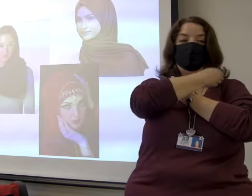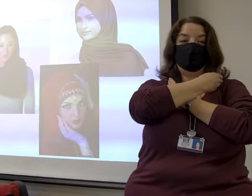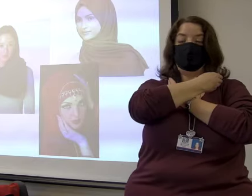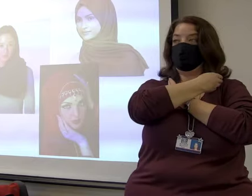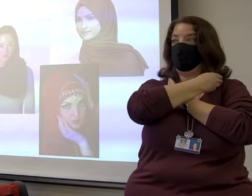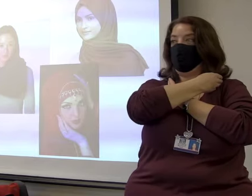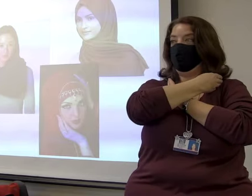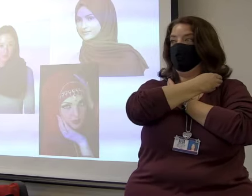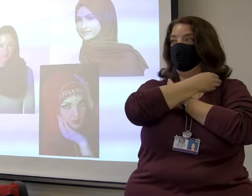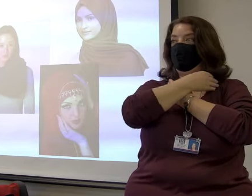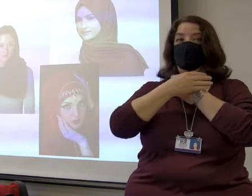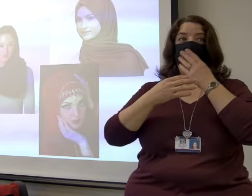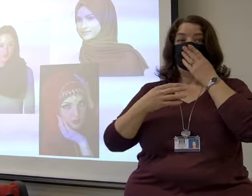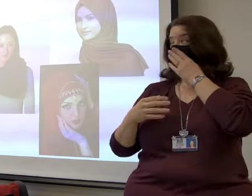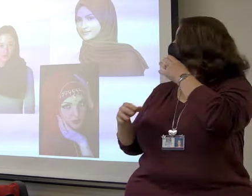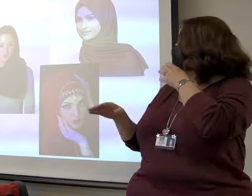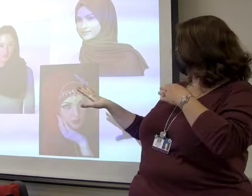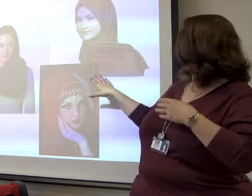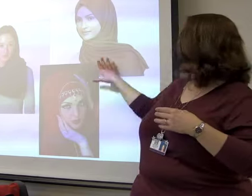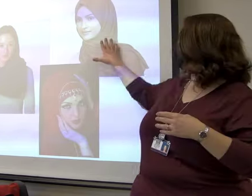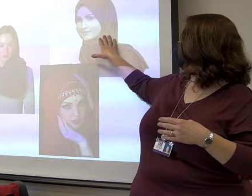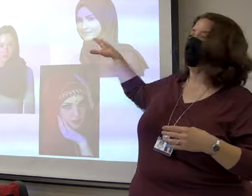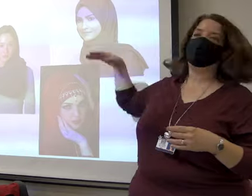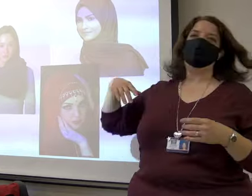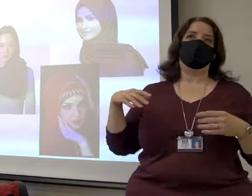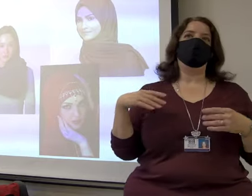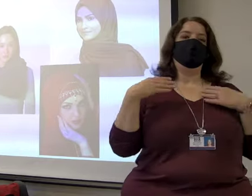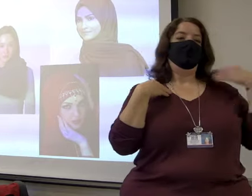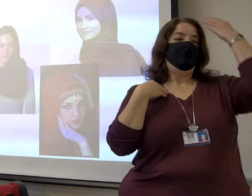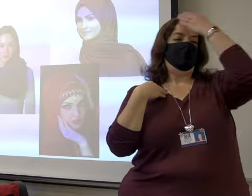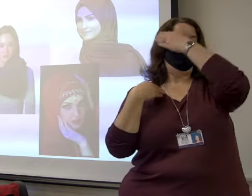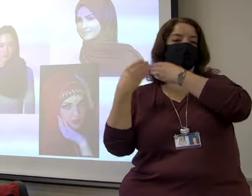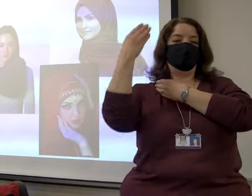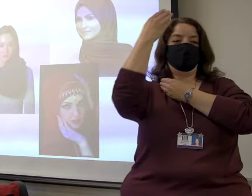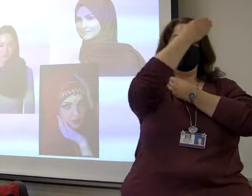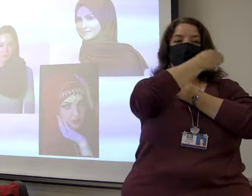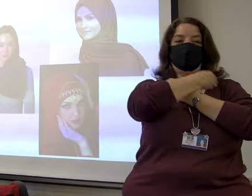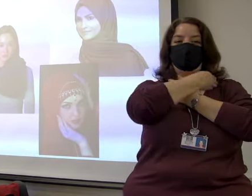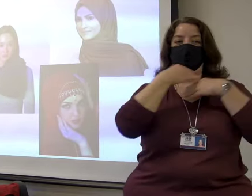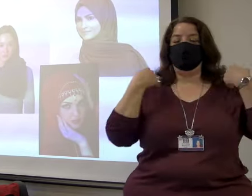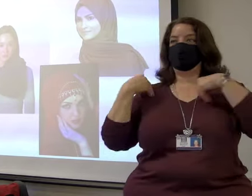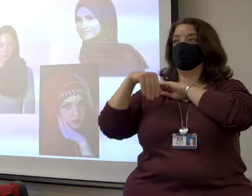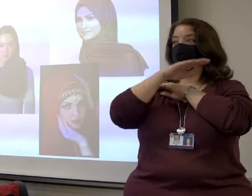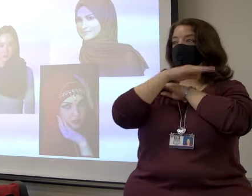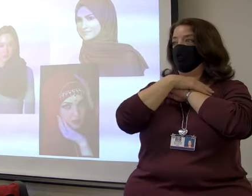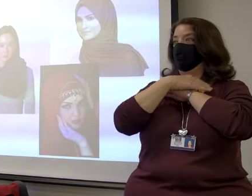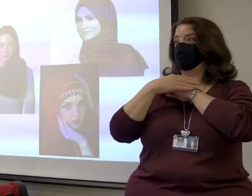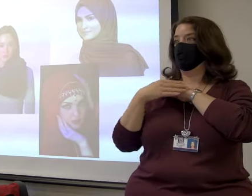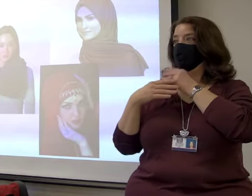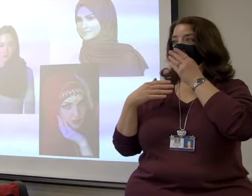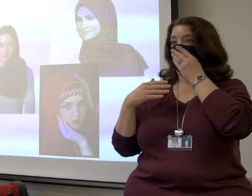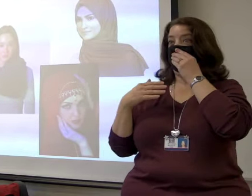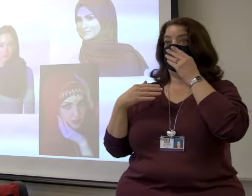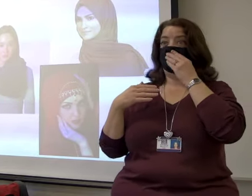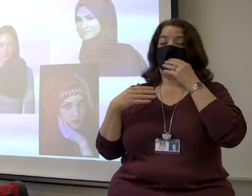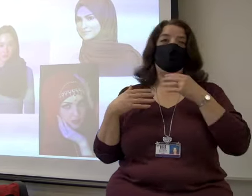this way. That's what those are things? That's what this is called. It's called a hijab. And Hijab. it wraps this way. Instead of around your neck, it wraps around your head, right? To cover your hair.